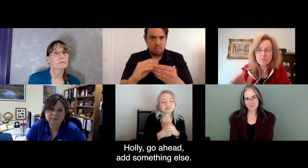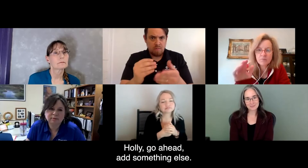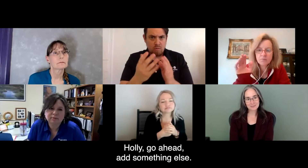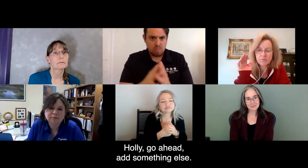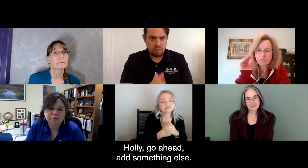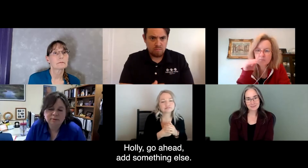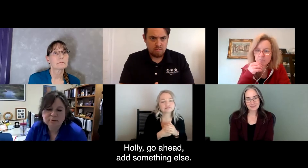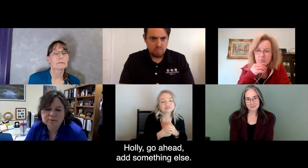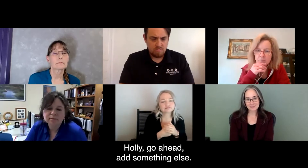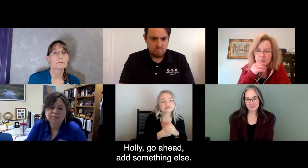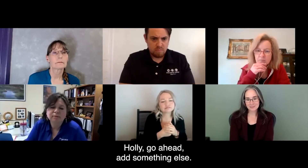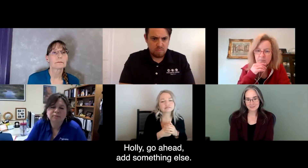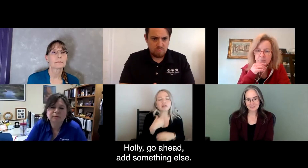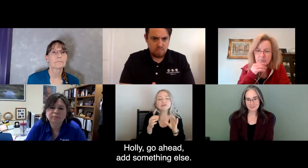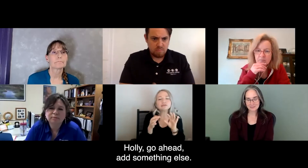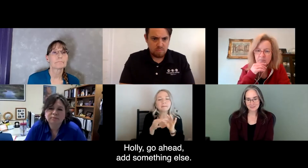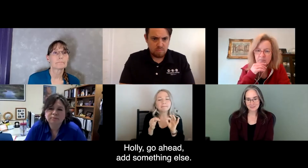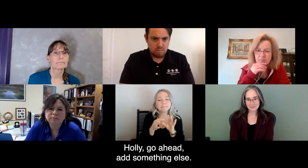Holly, go ahead. Did you want to add something else?